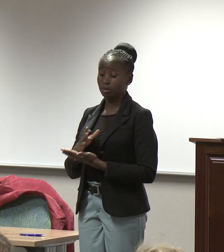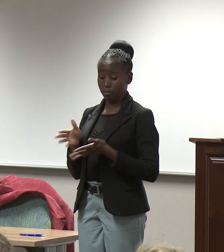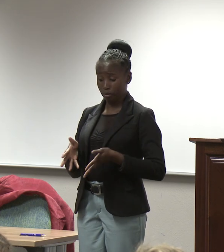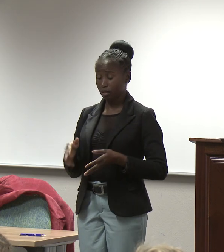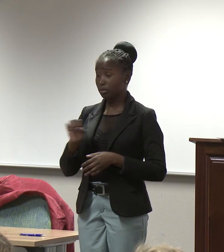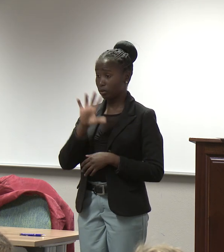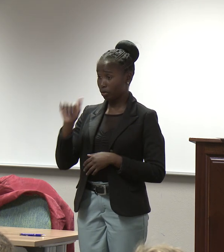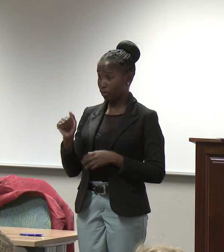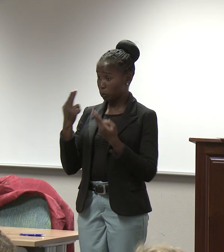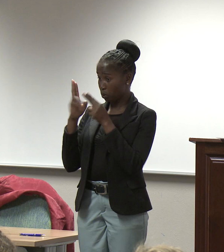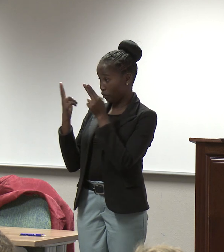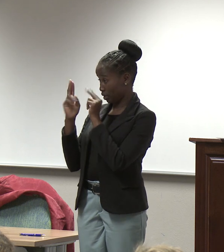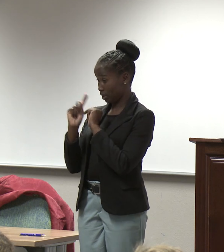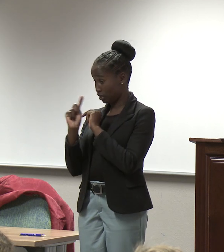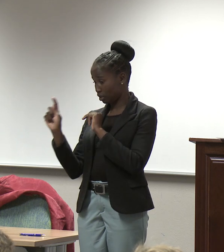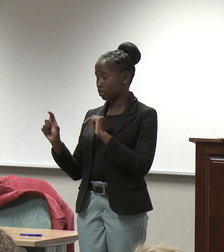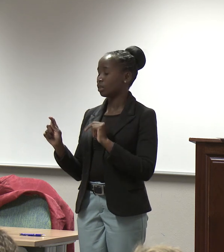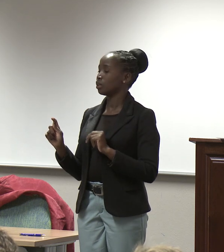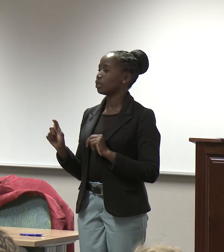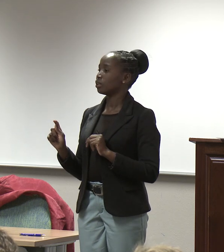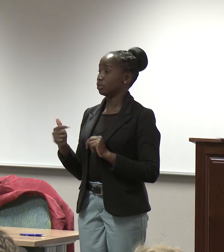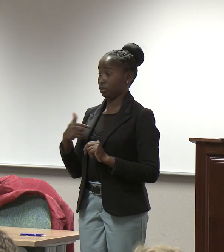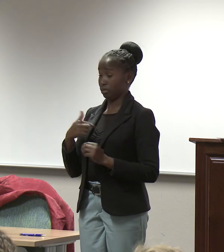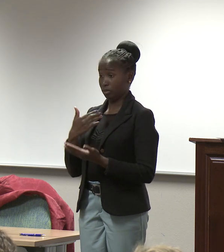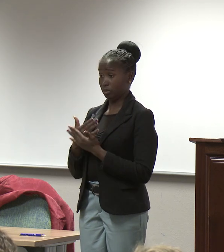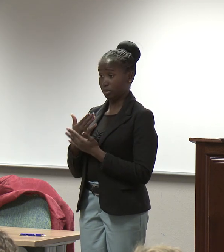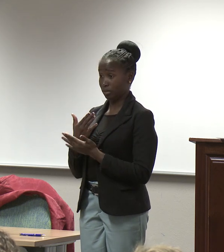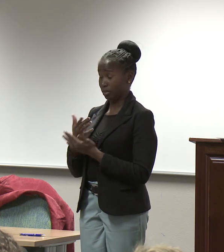universities, I can tell you that they are,